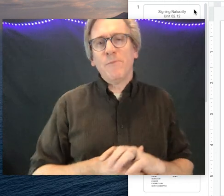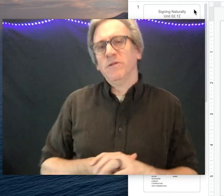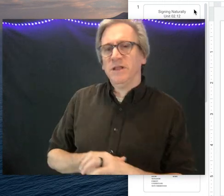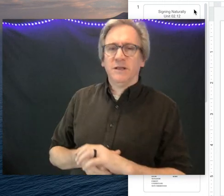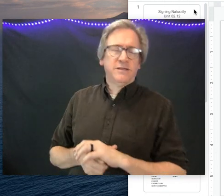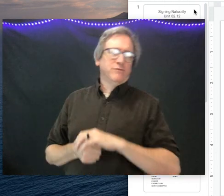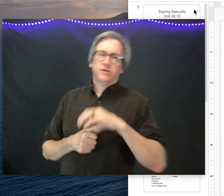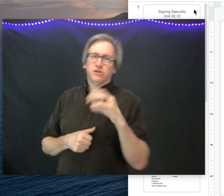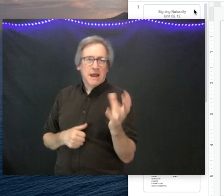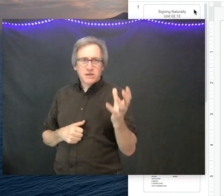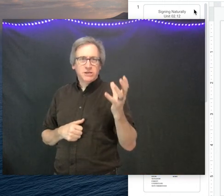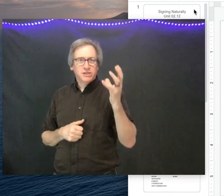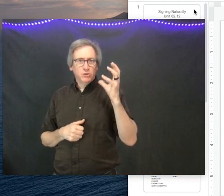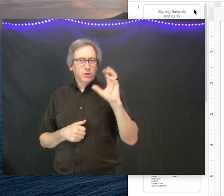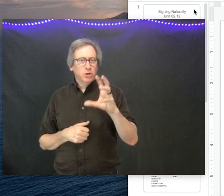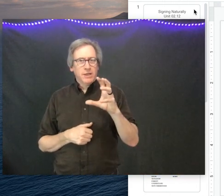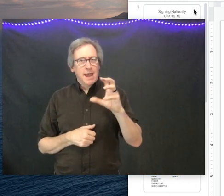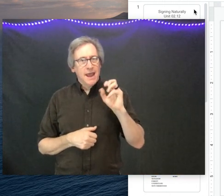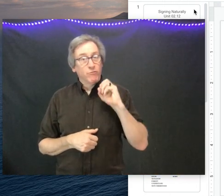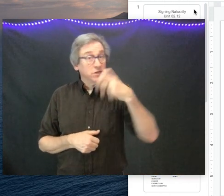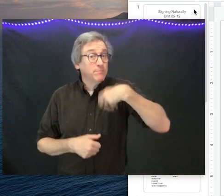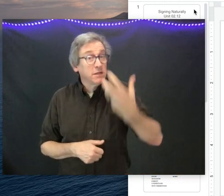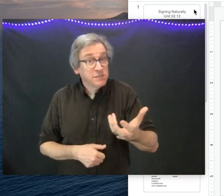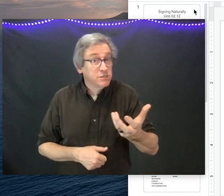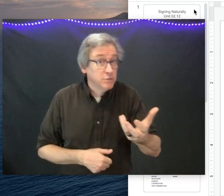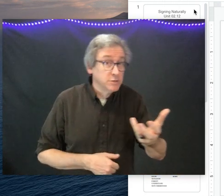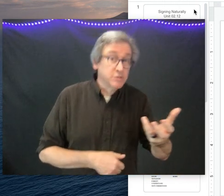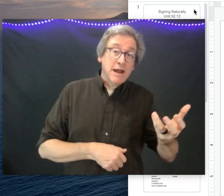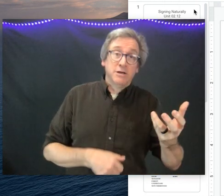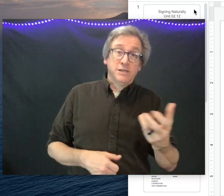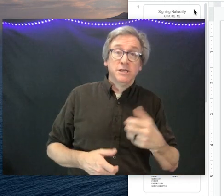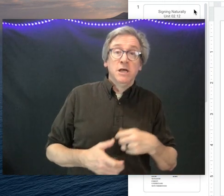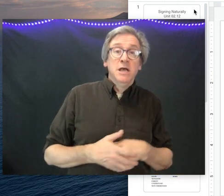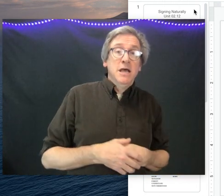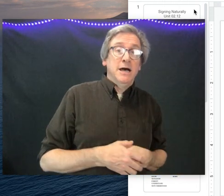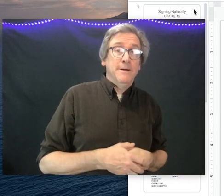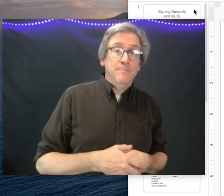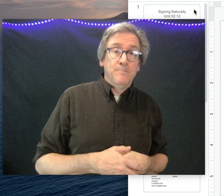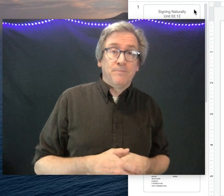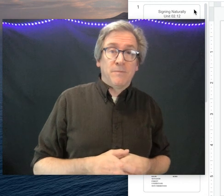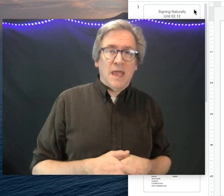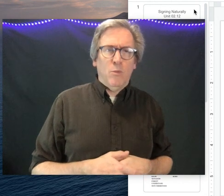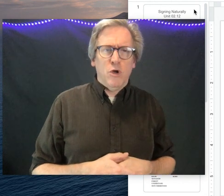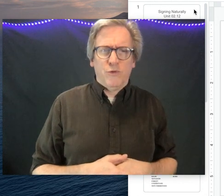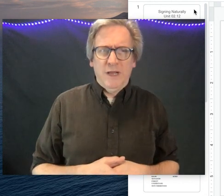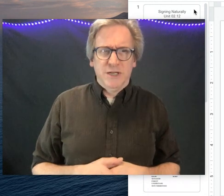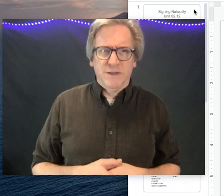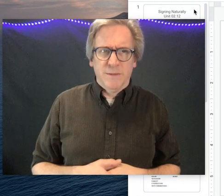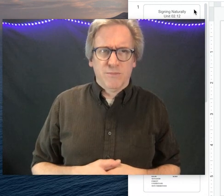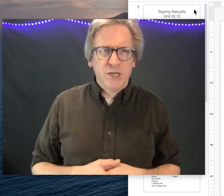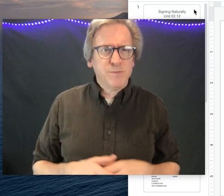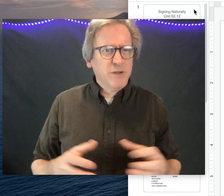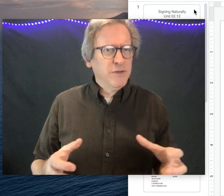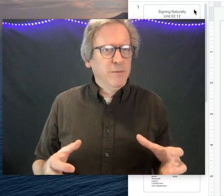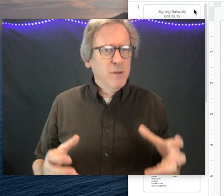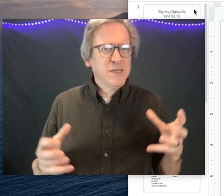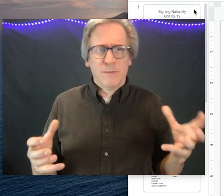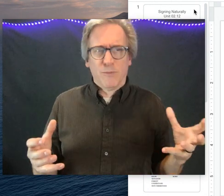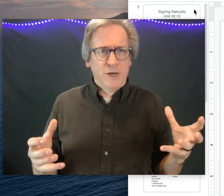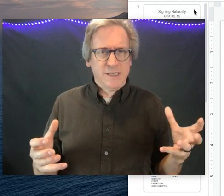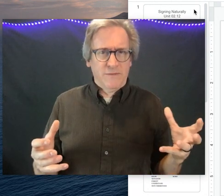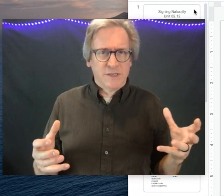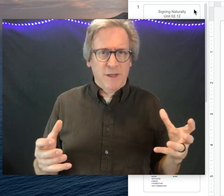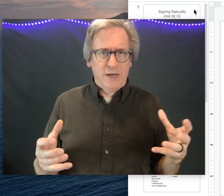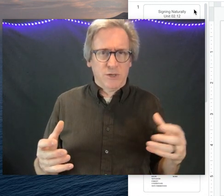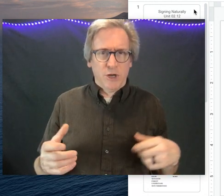There are a couple of different strategies that you can look at and responses to those strategies. And we'll go through each of them just briefly. Most of them